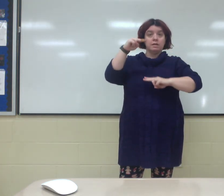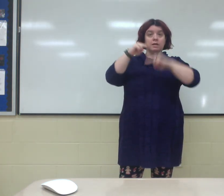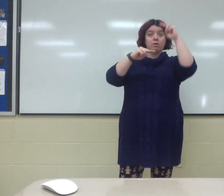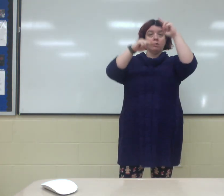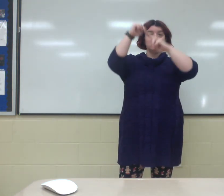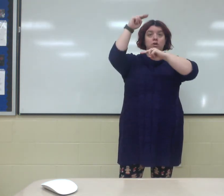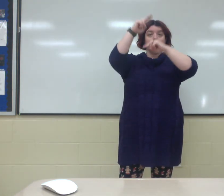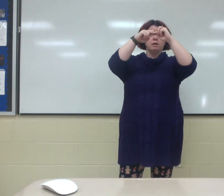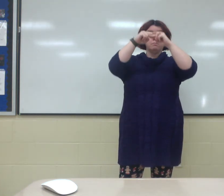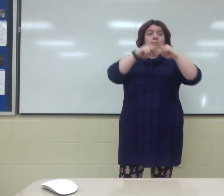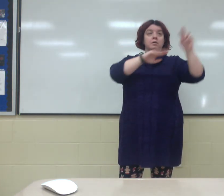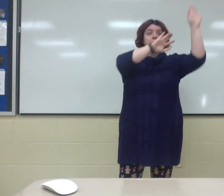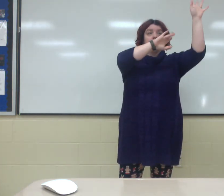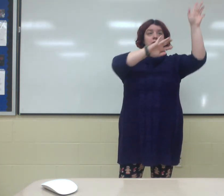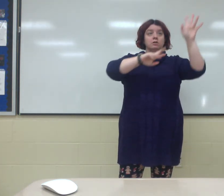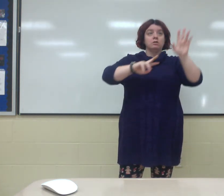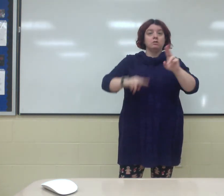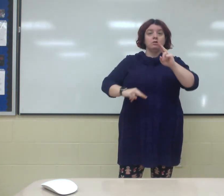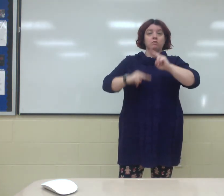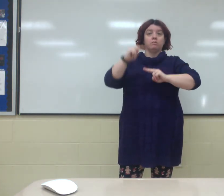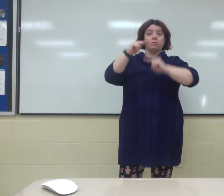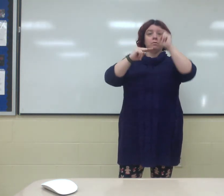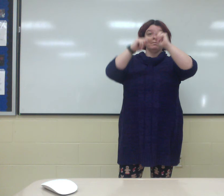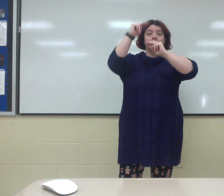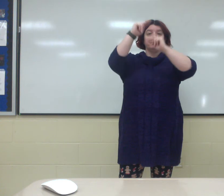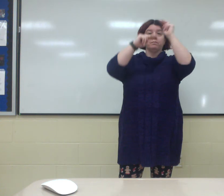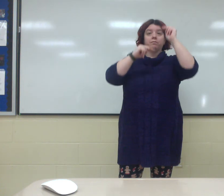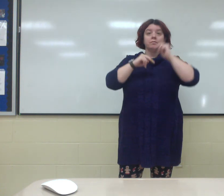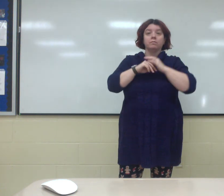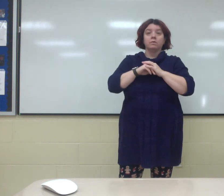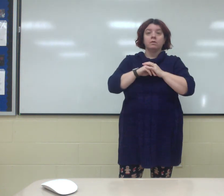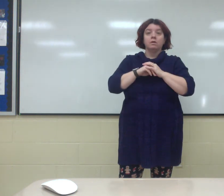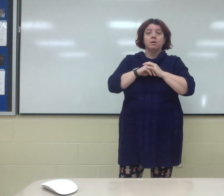go straight up. Snow fork.